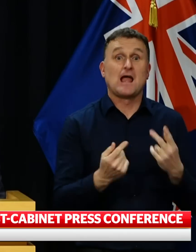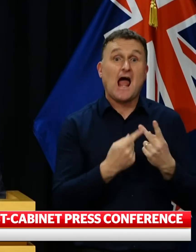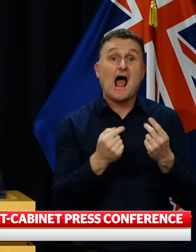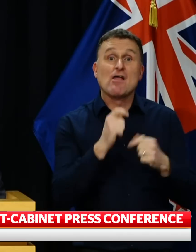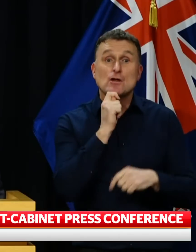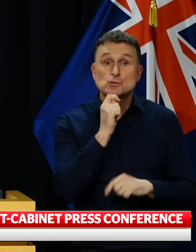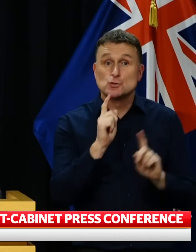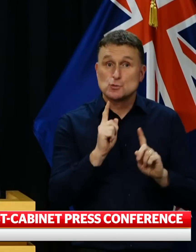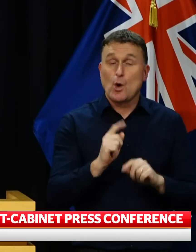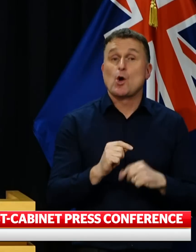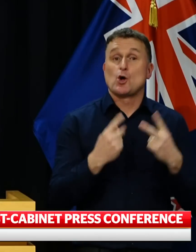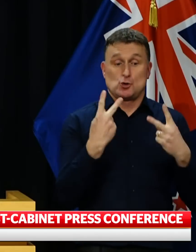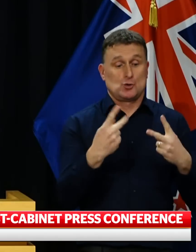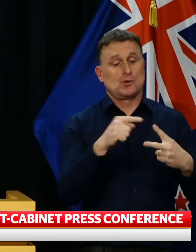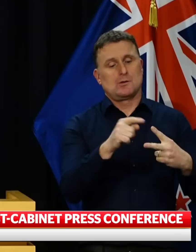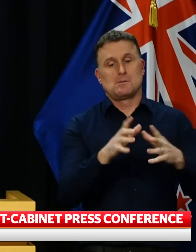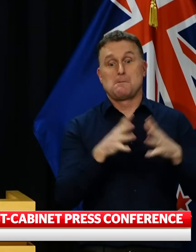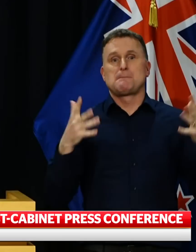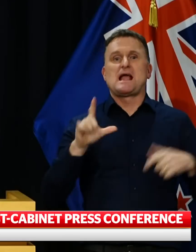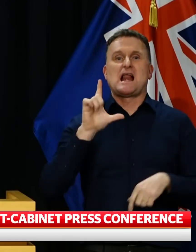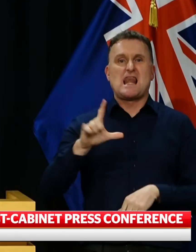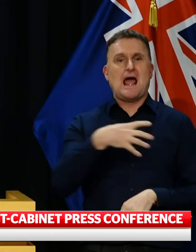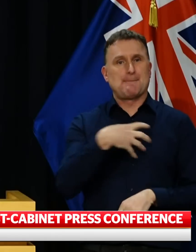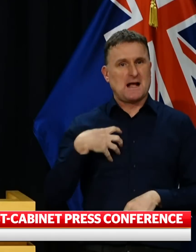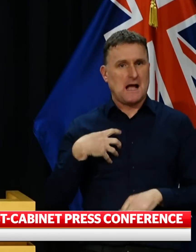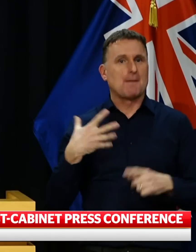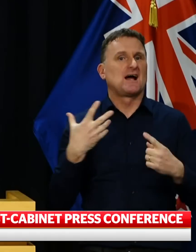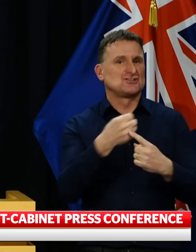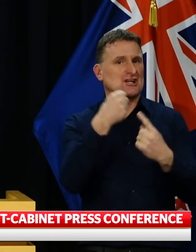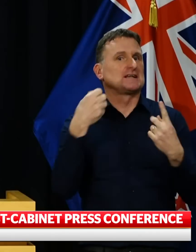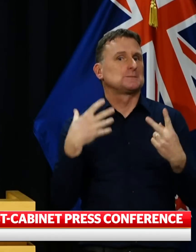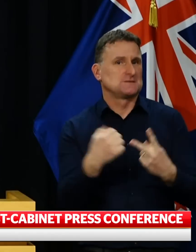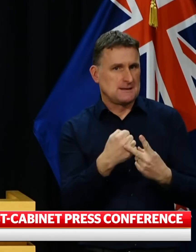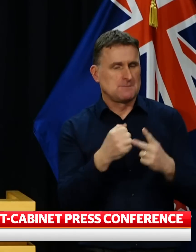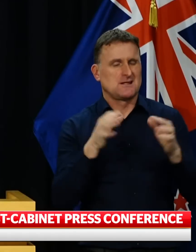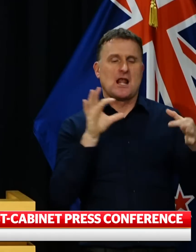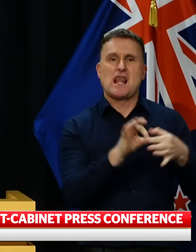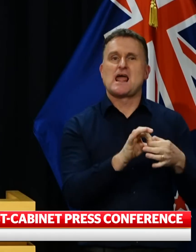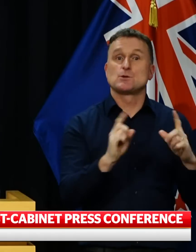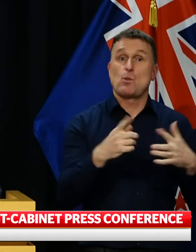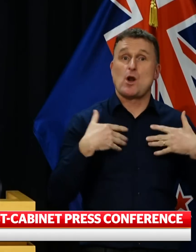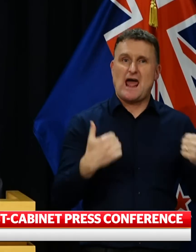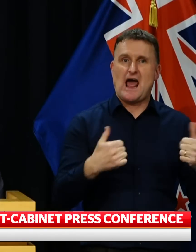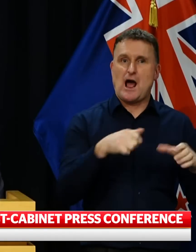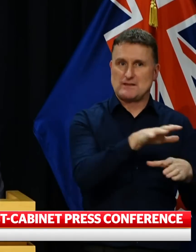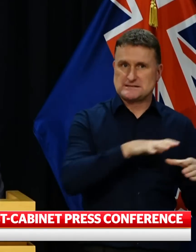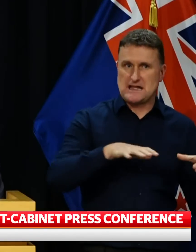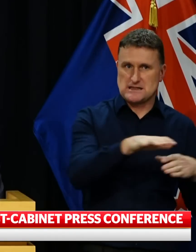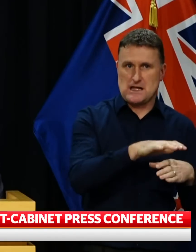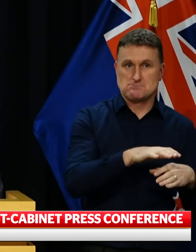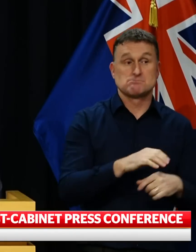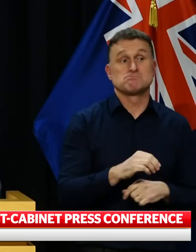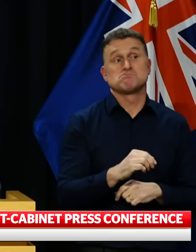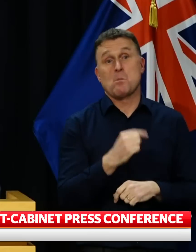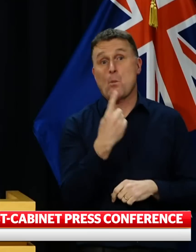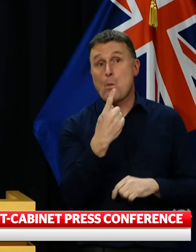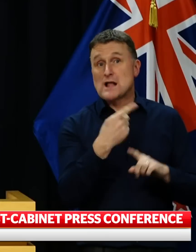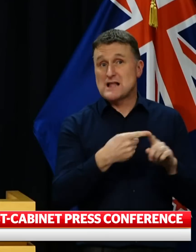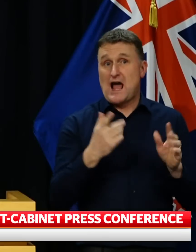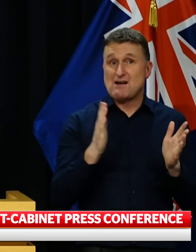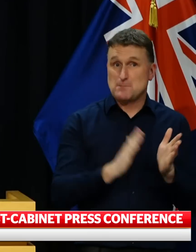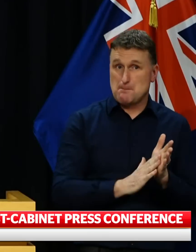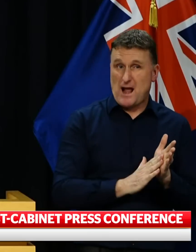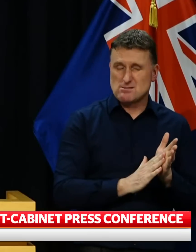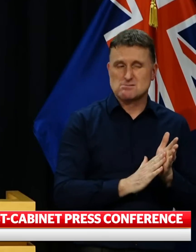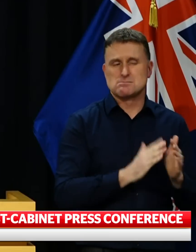two significant milestones that I think the health sector can be incredibly proud of. First, just a month and a half since we abolished the